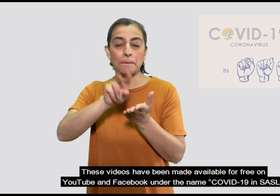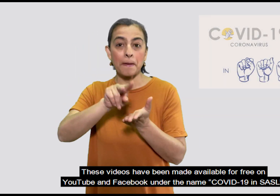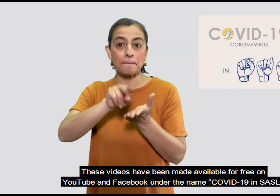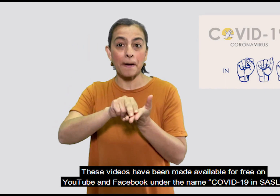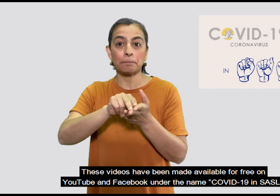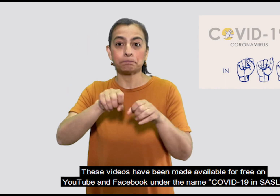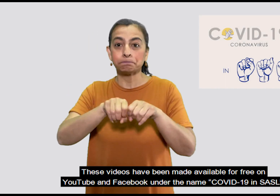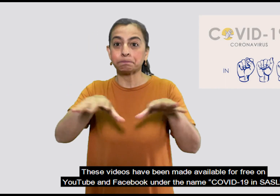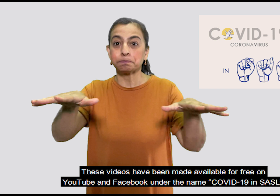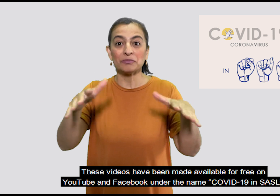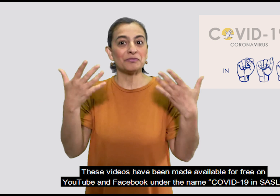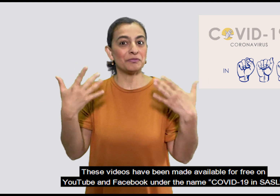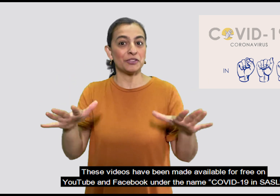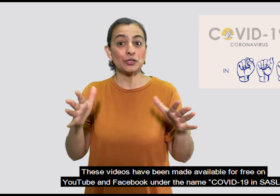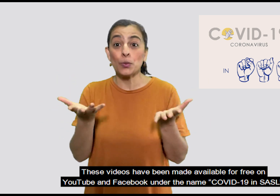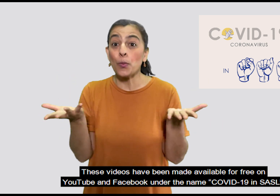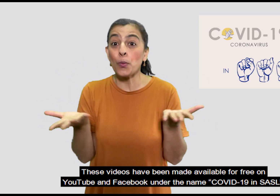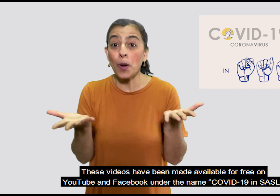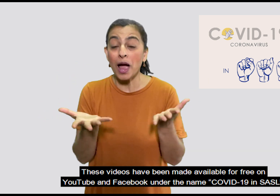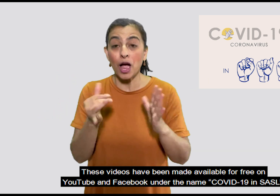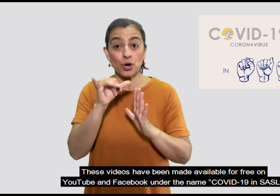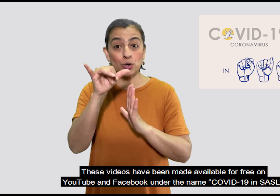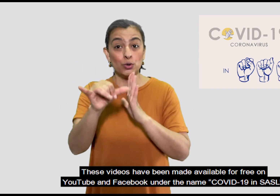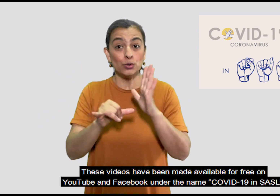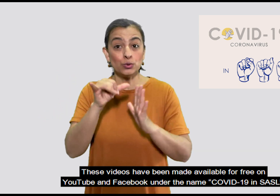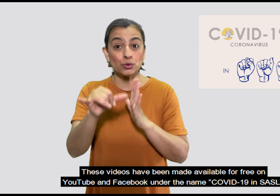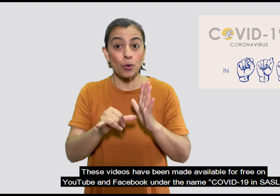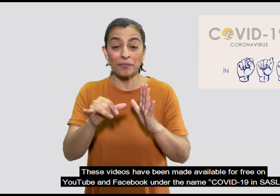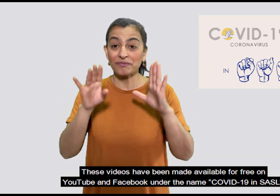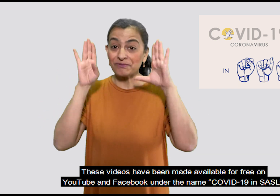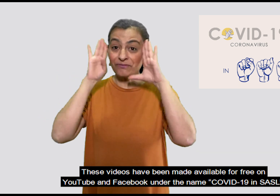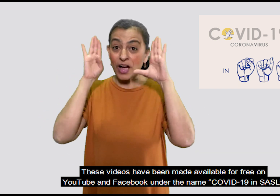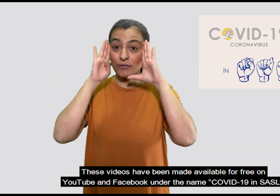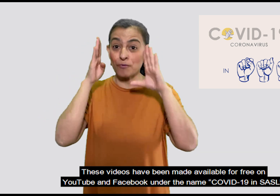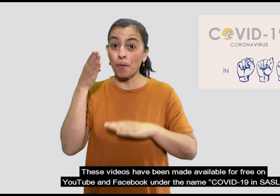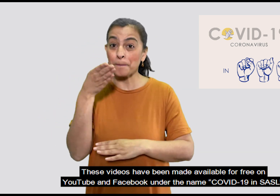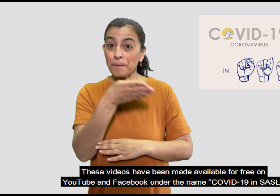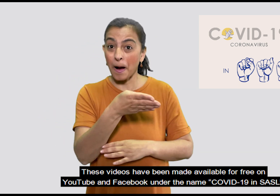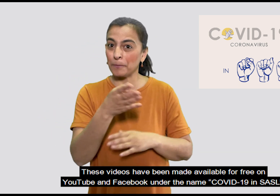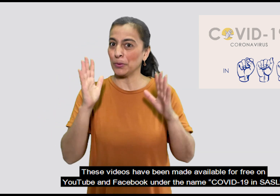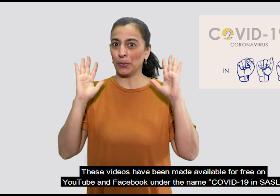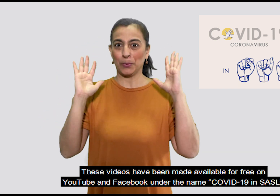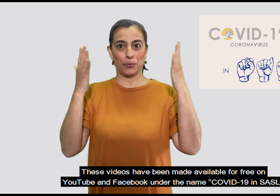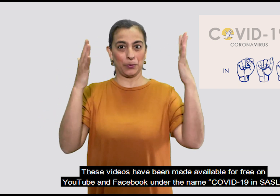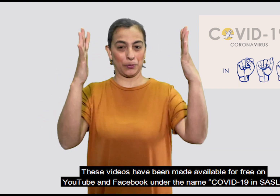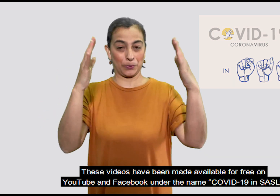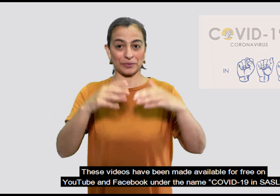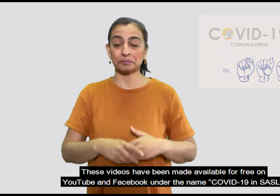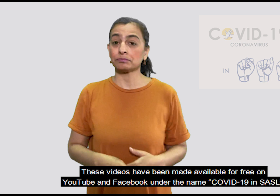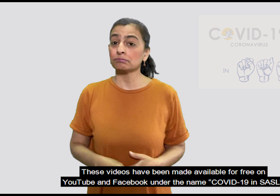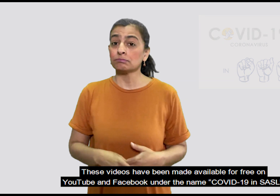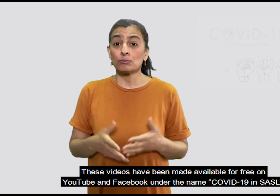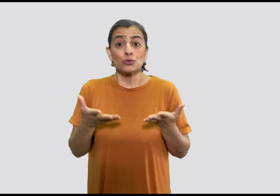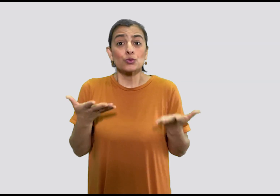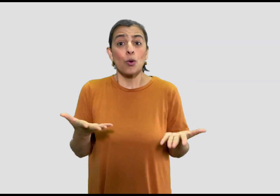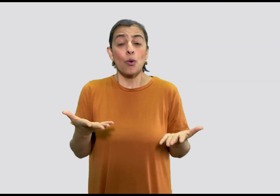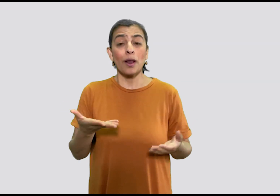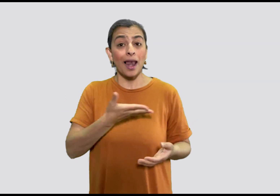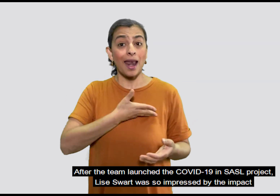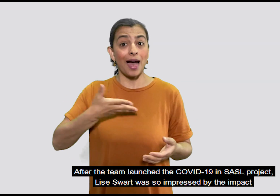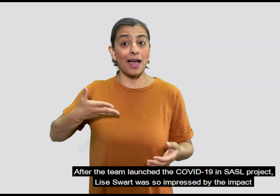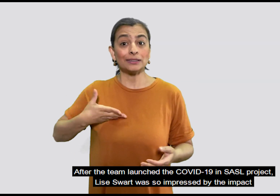These videos have been made available for free on YouTube and Facebook under the name COVID-19 in